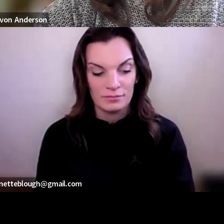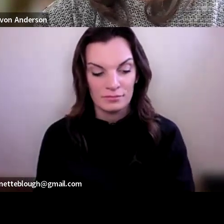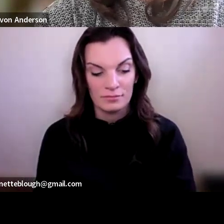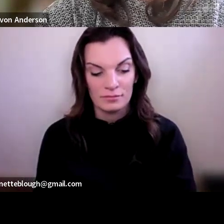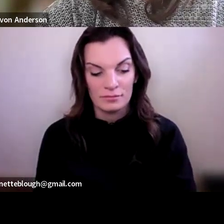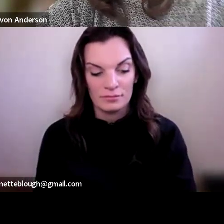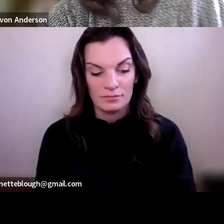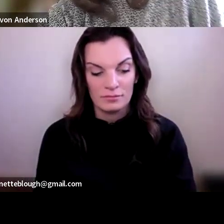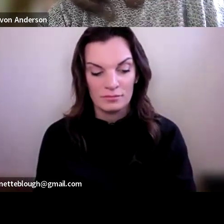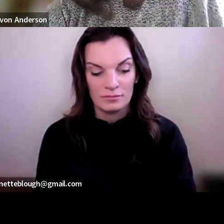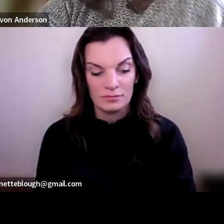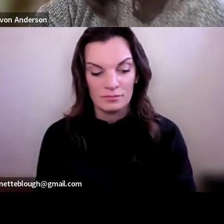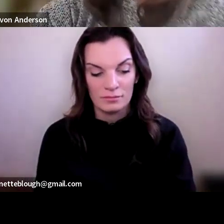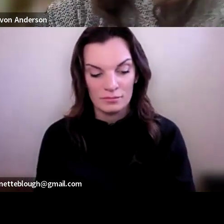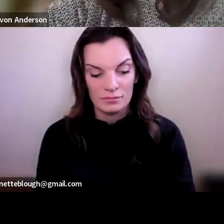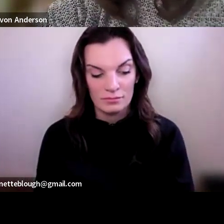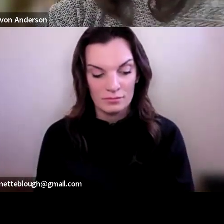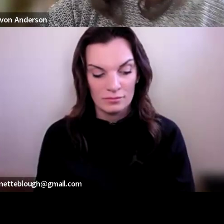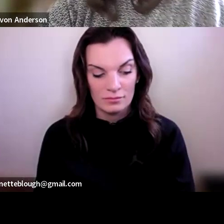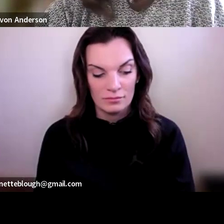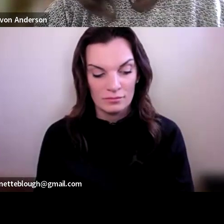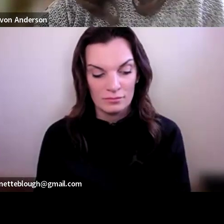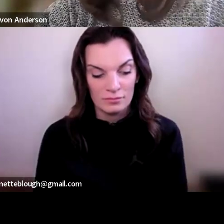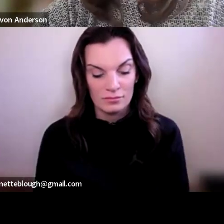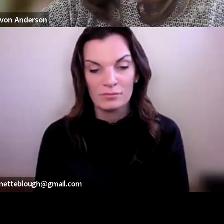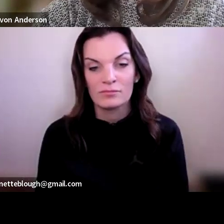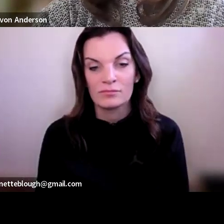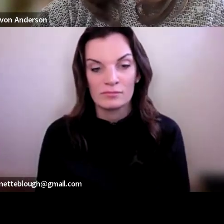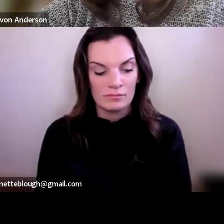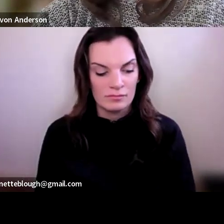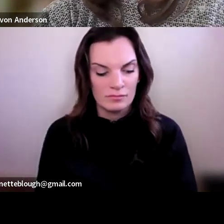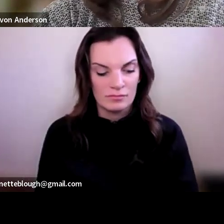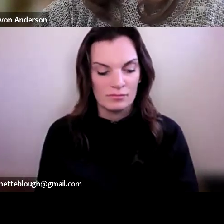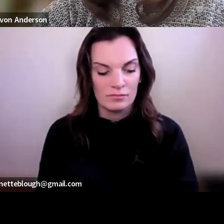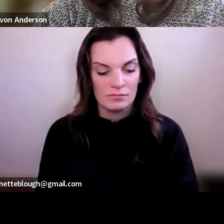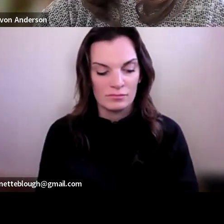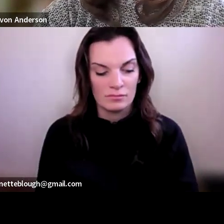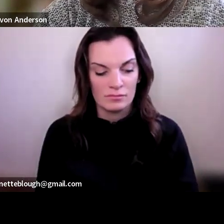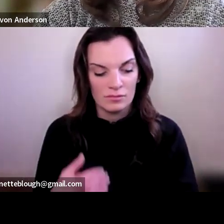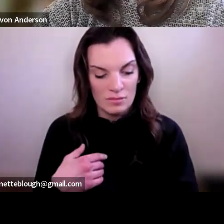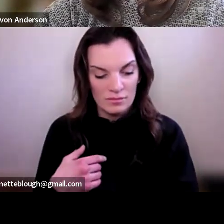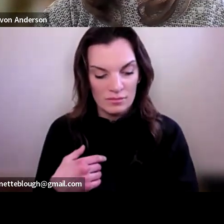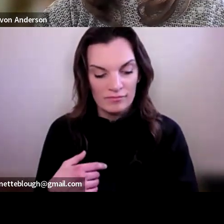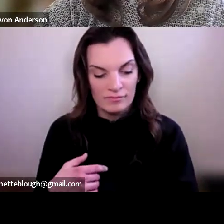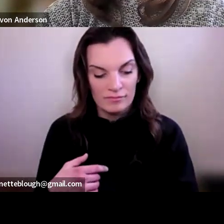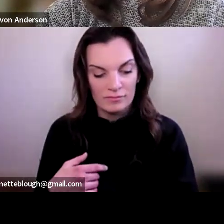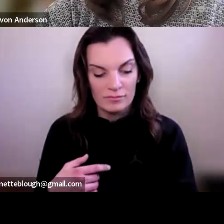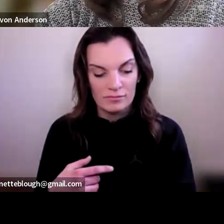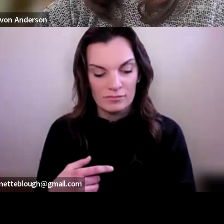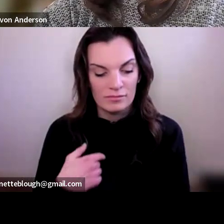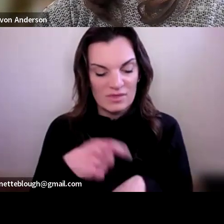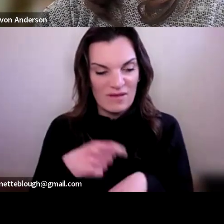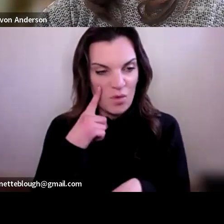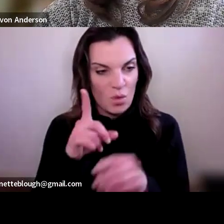No, I definitely agree, and thank you for sharing. We'll have time for one more question, and I think this is